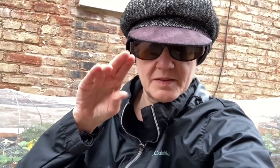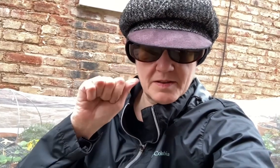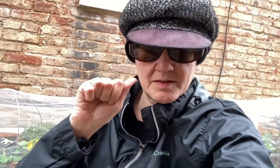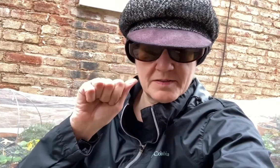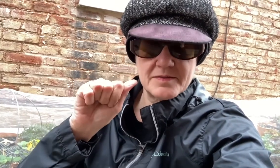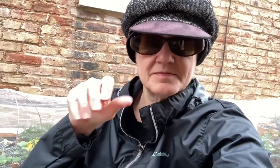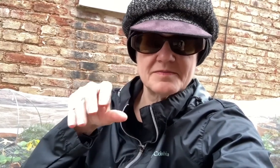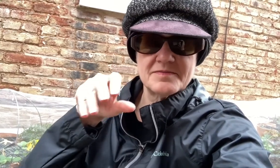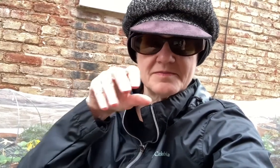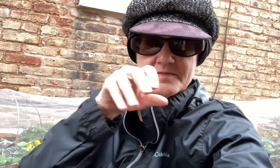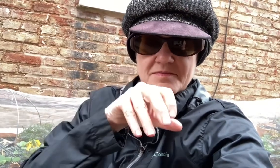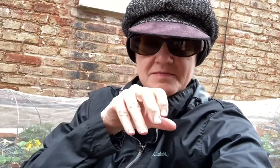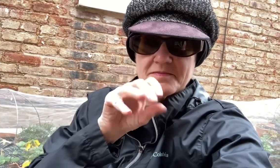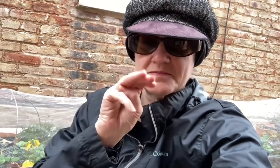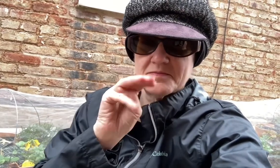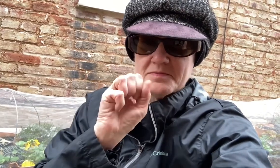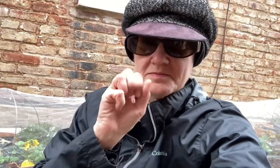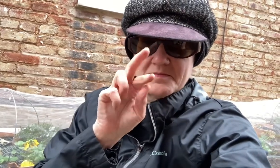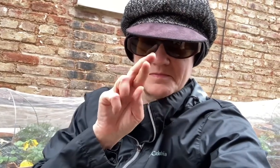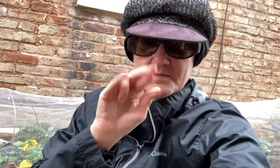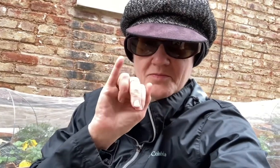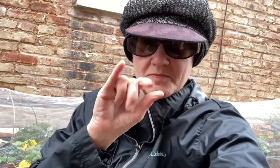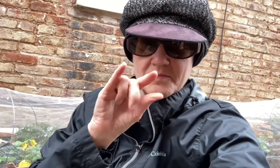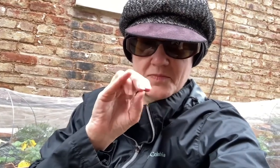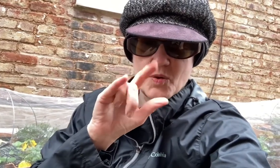the vinca, and some marigolds.